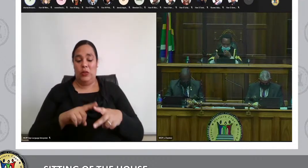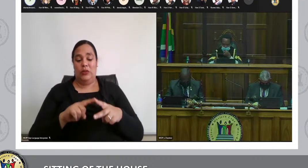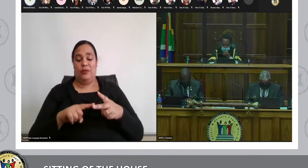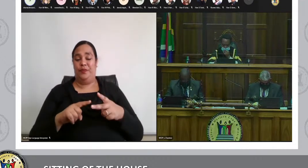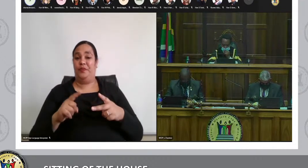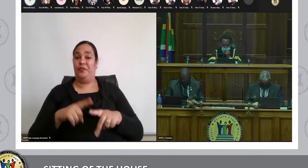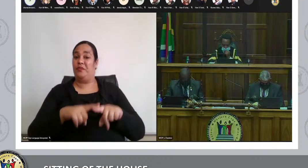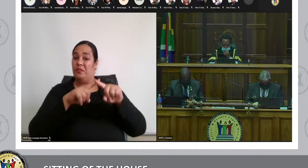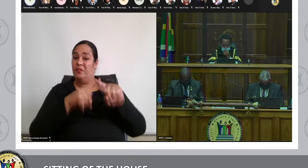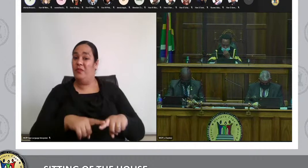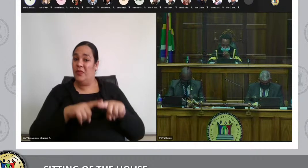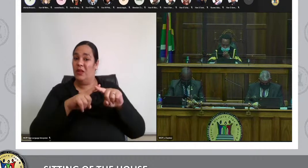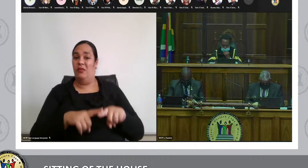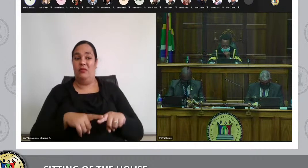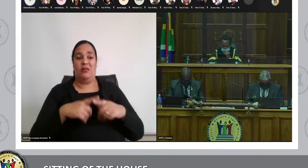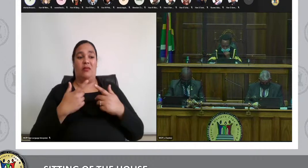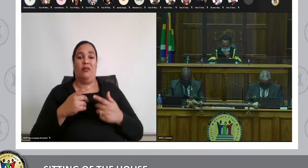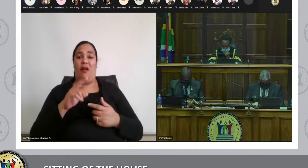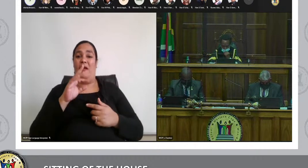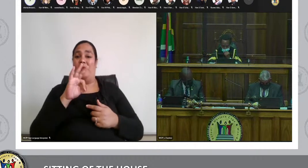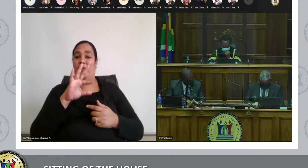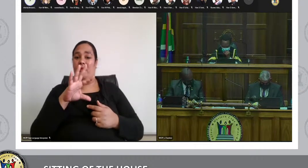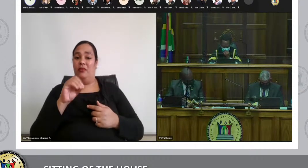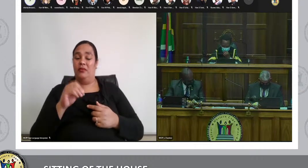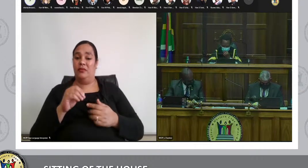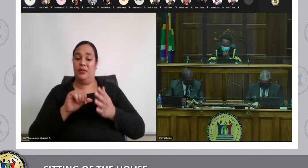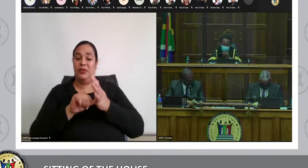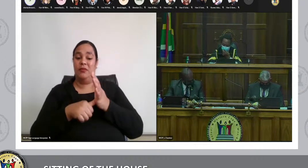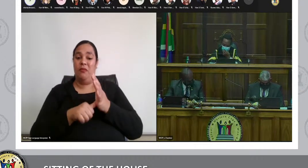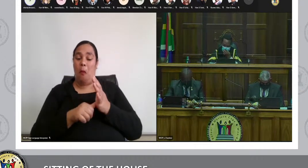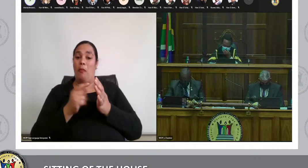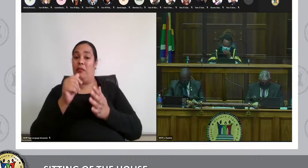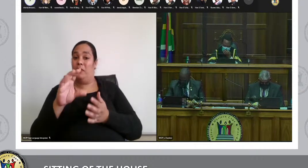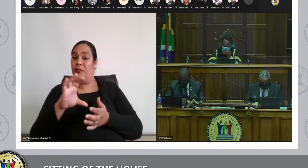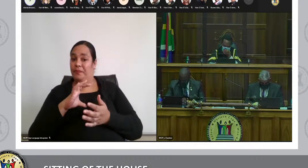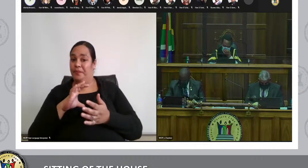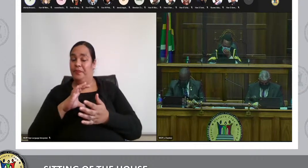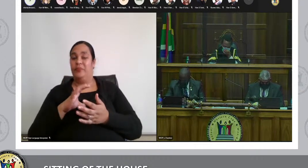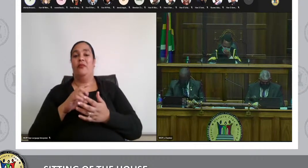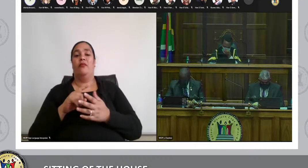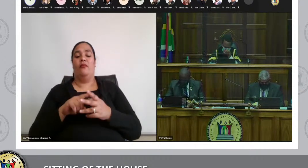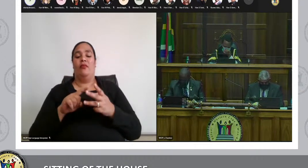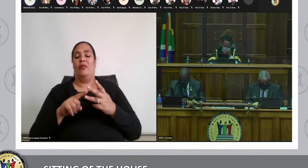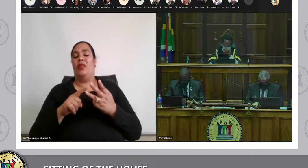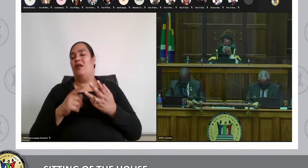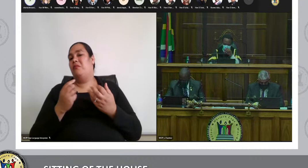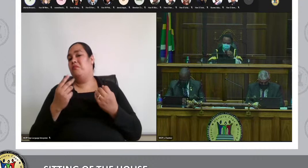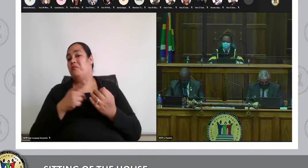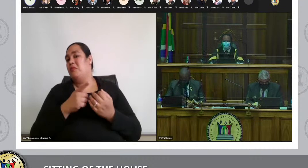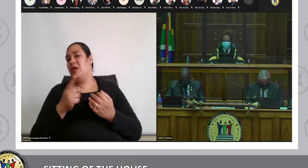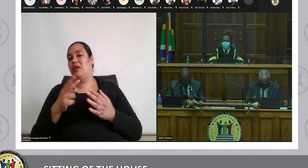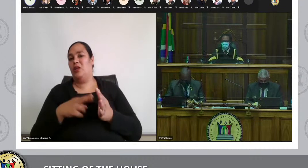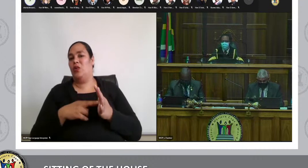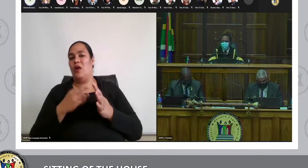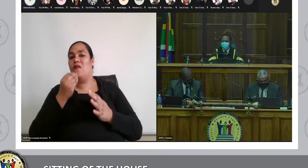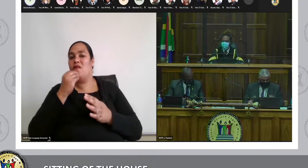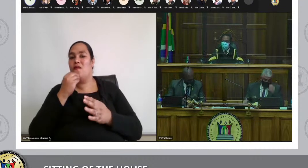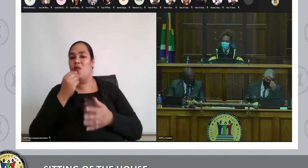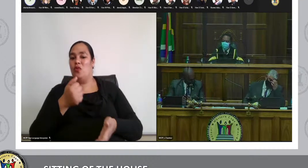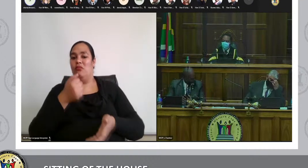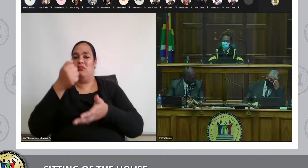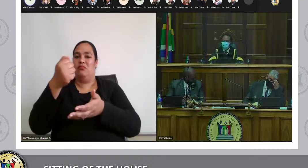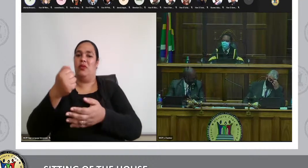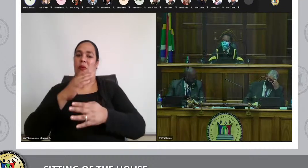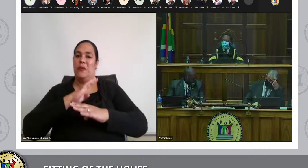relying on TERS or 350 social relief of distress grant, and many citizens requiring food aid and